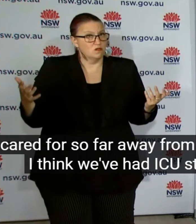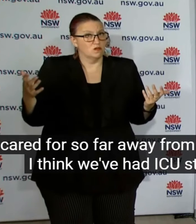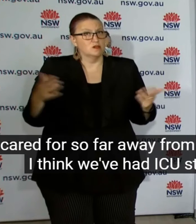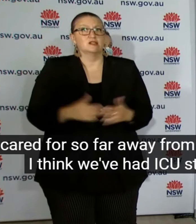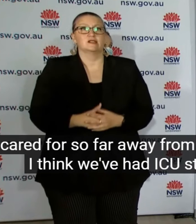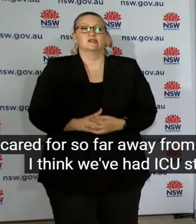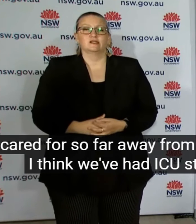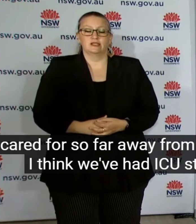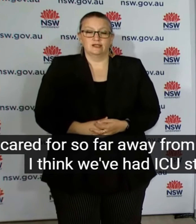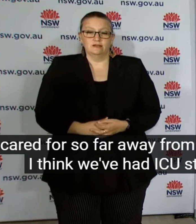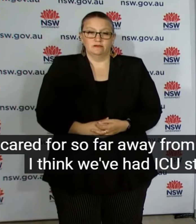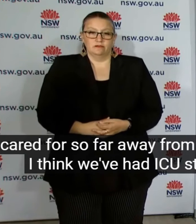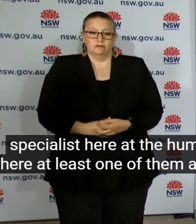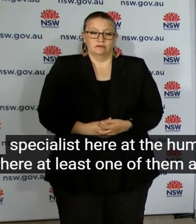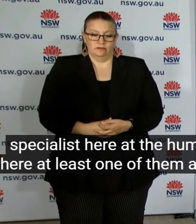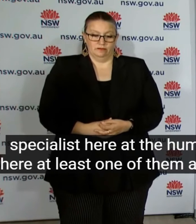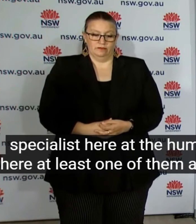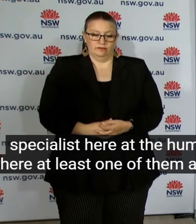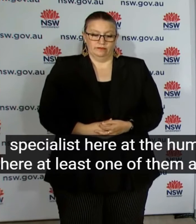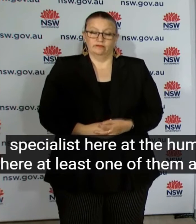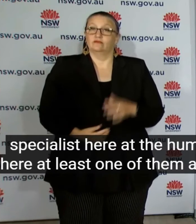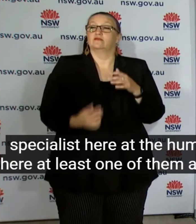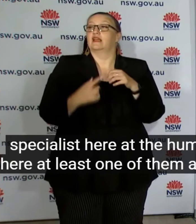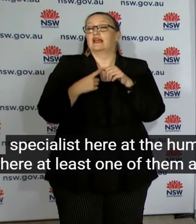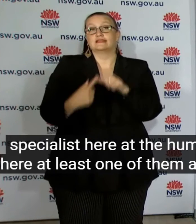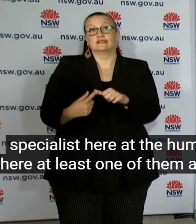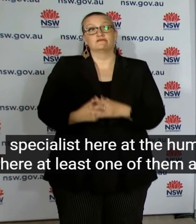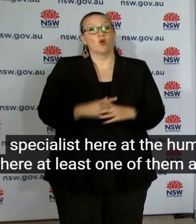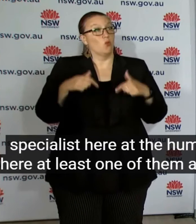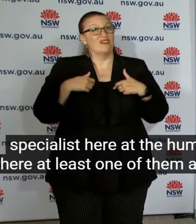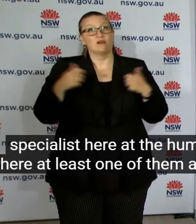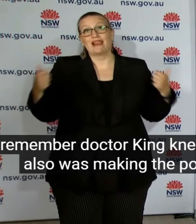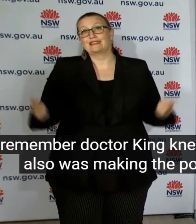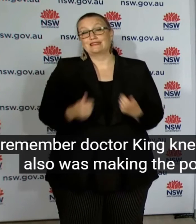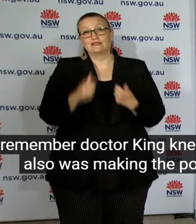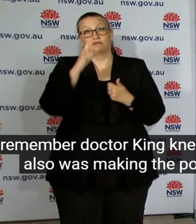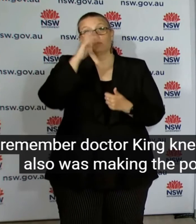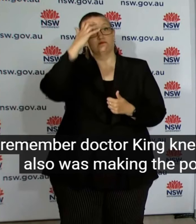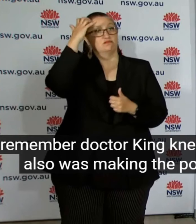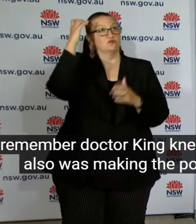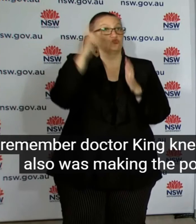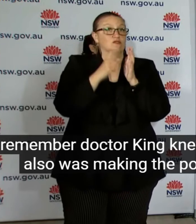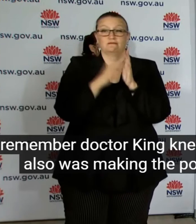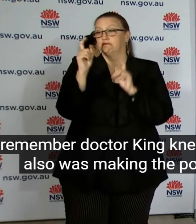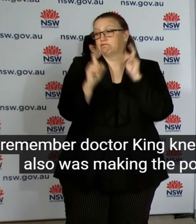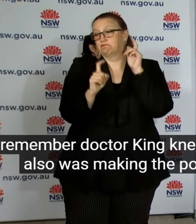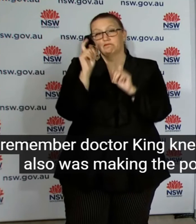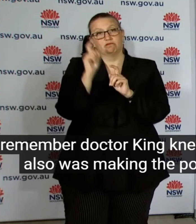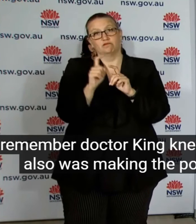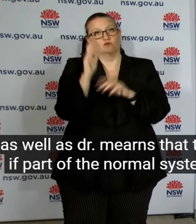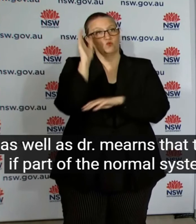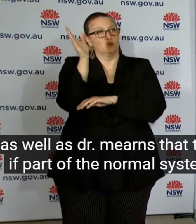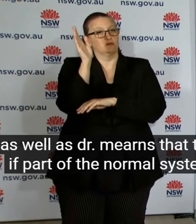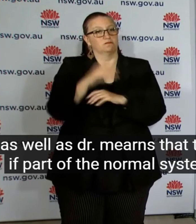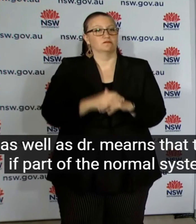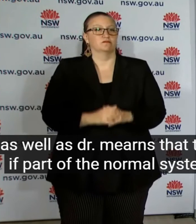Dr. Nguyen also was making the point, as was Dr. Burns, that it's part of the normal